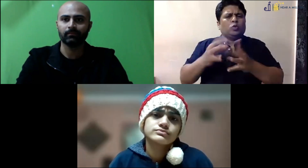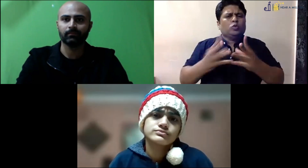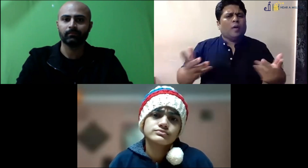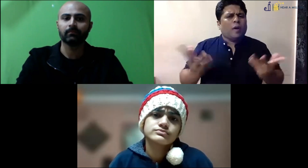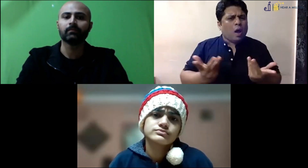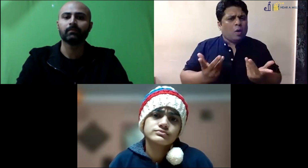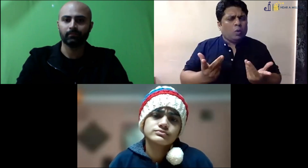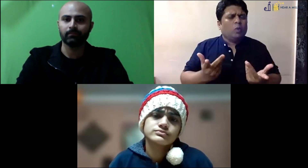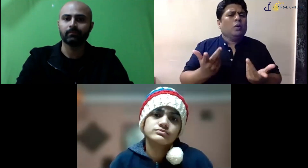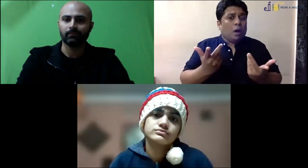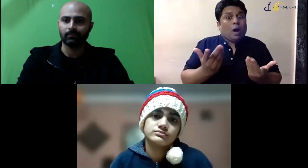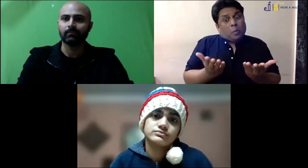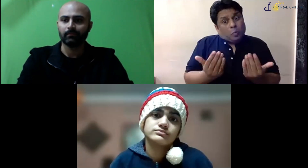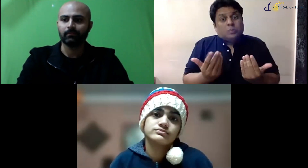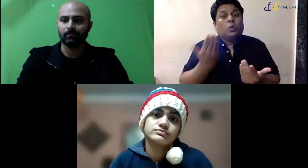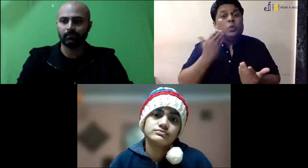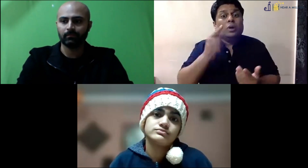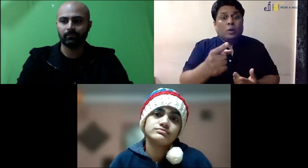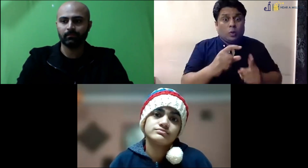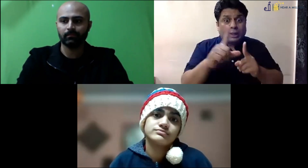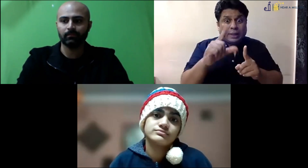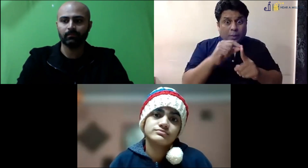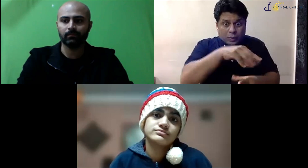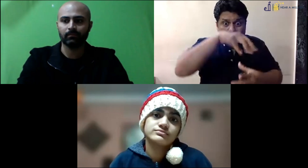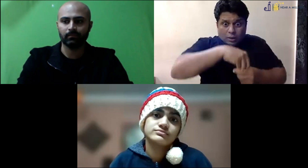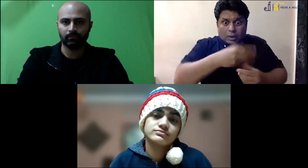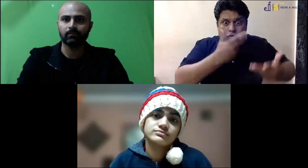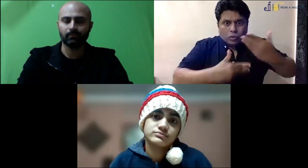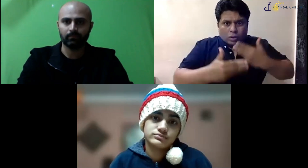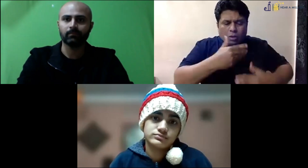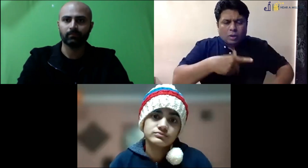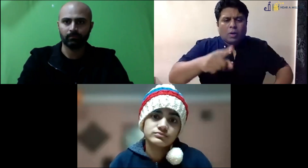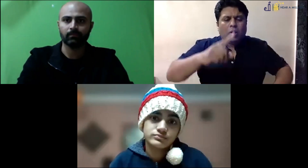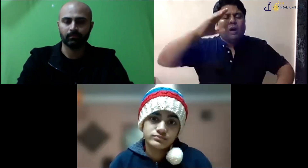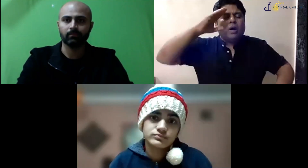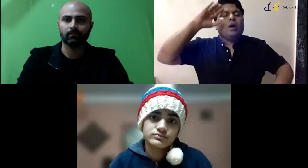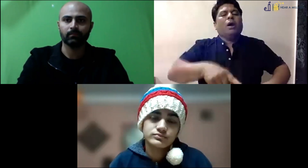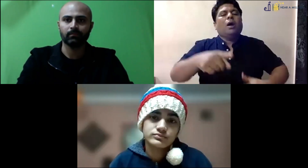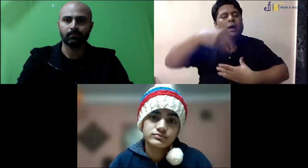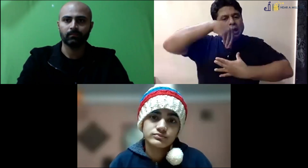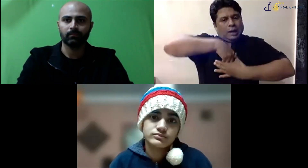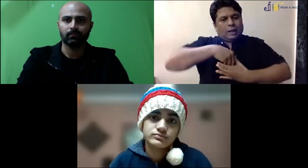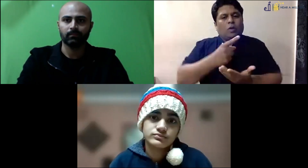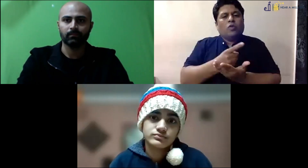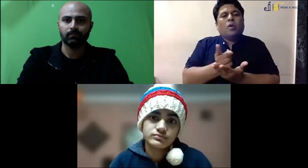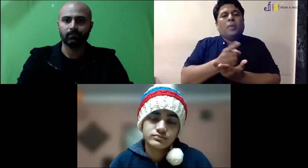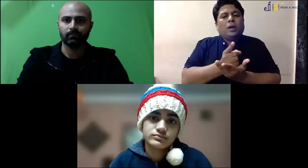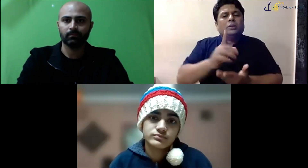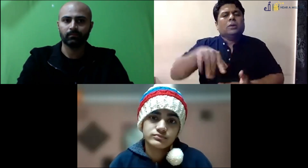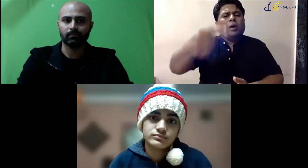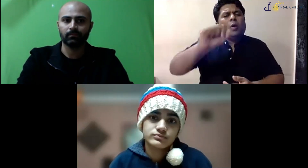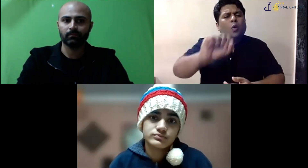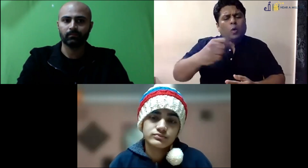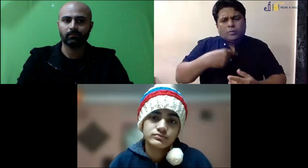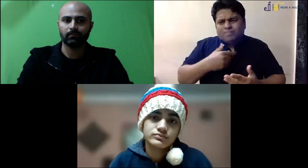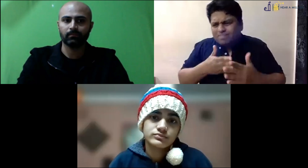right? So when you will fall down, stand up again and start your work. So with the DLP program, then you will understand